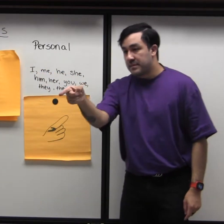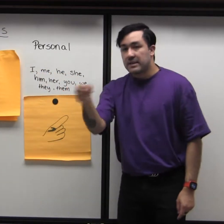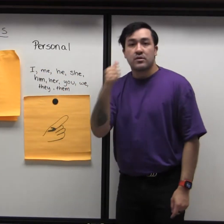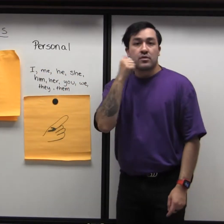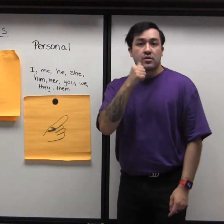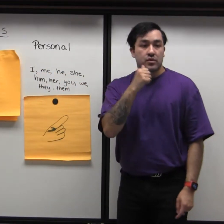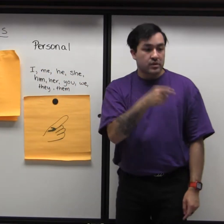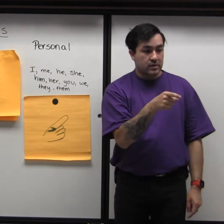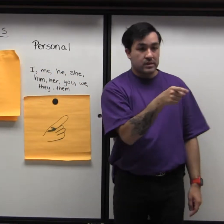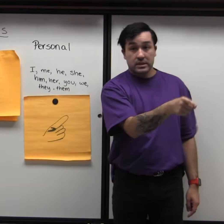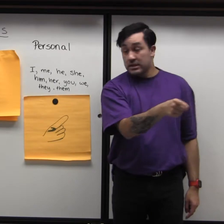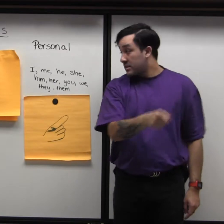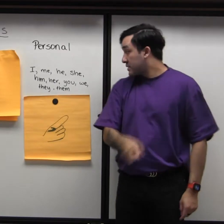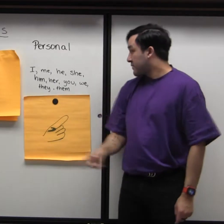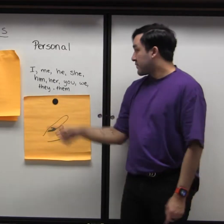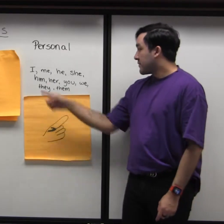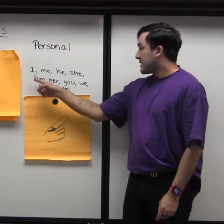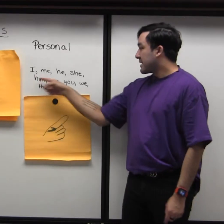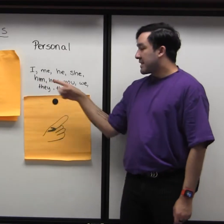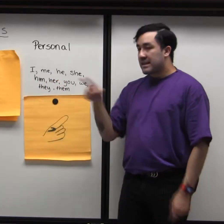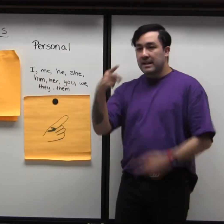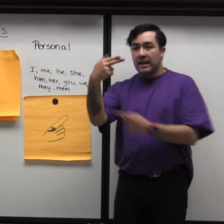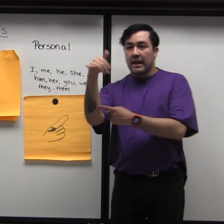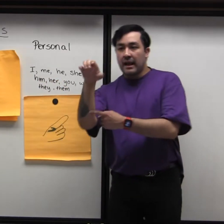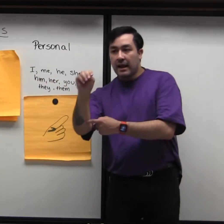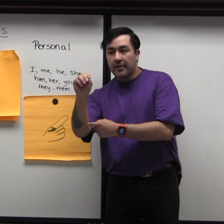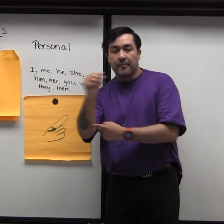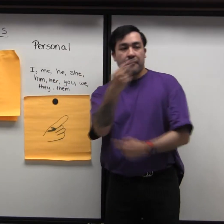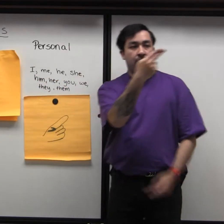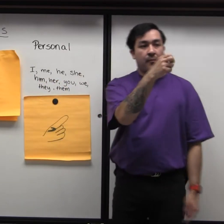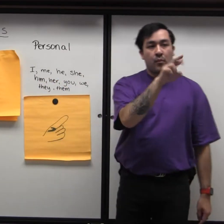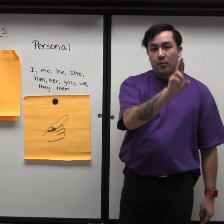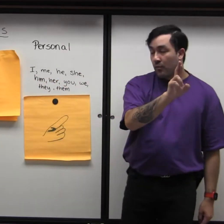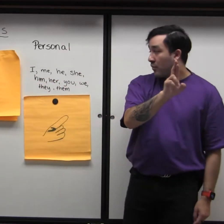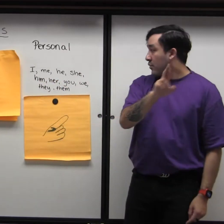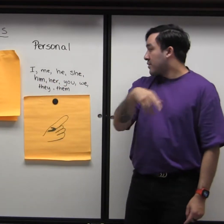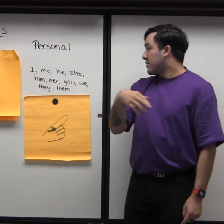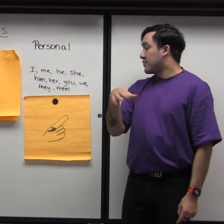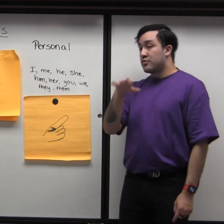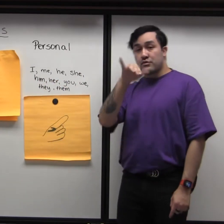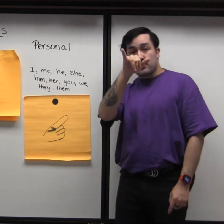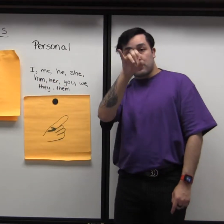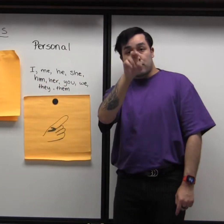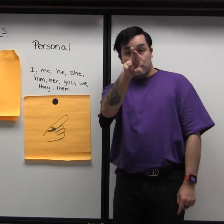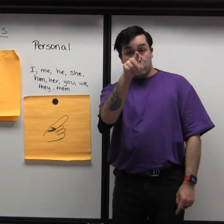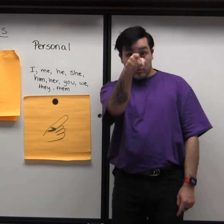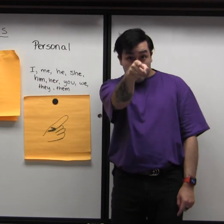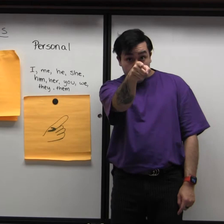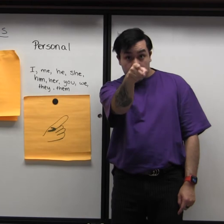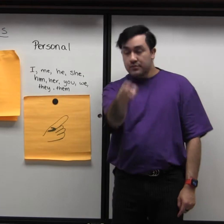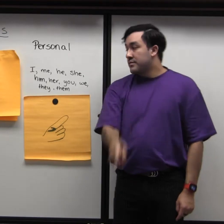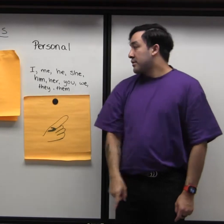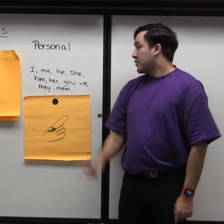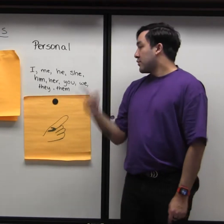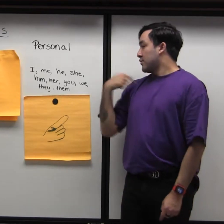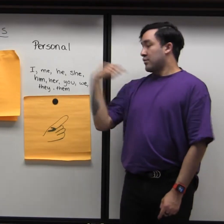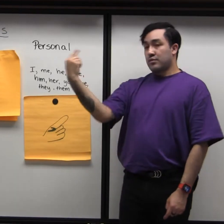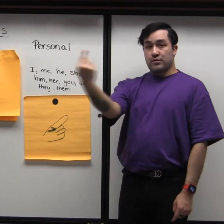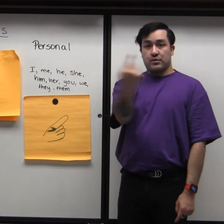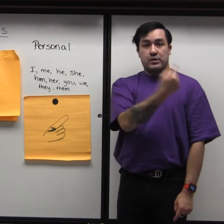boy or a man, he, if it's female, if they're female, she, him and her, you, we,